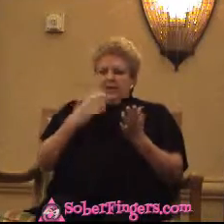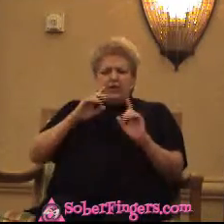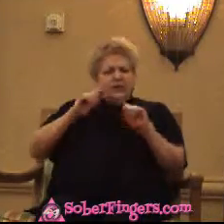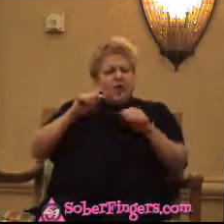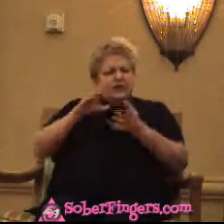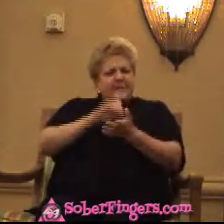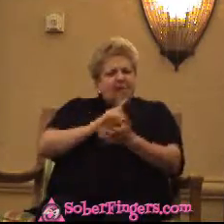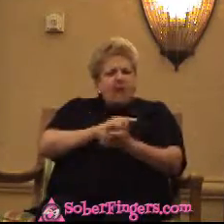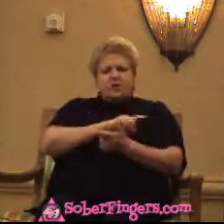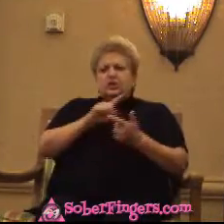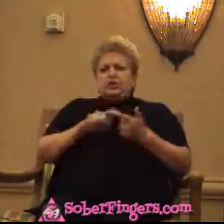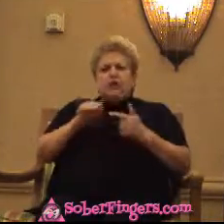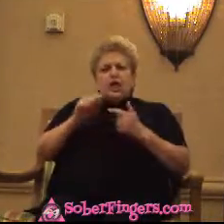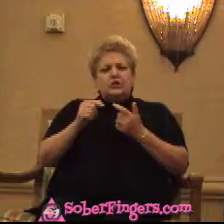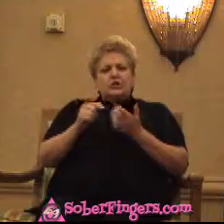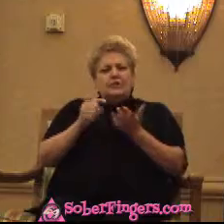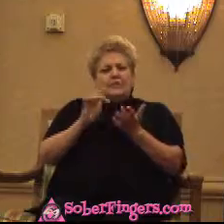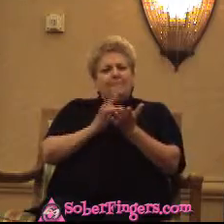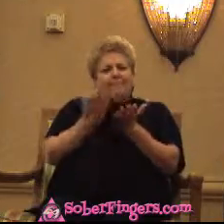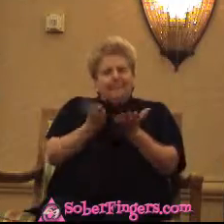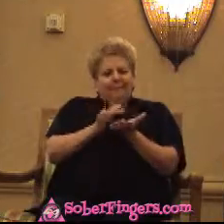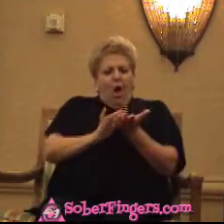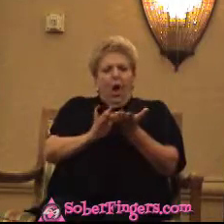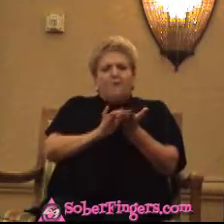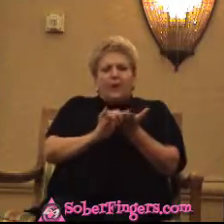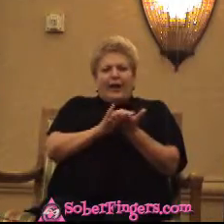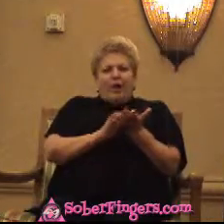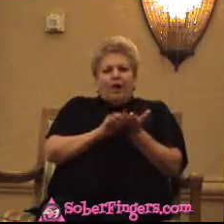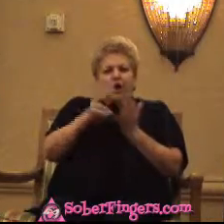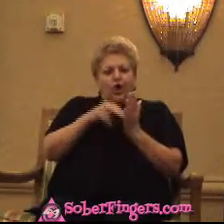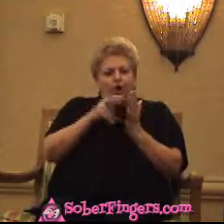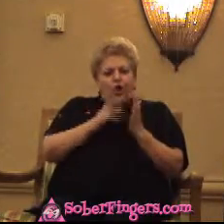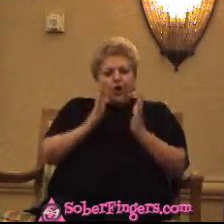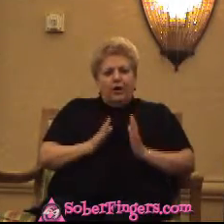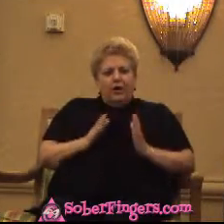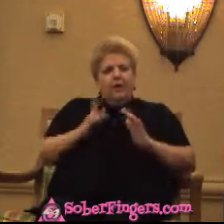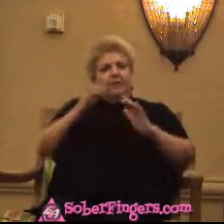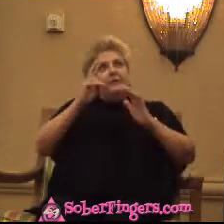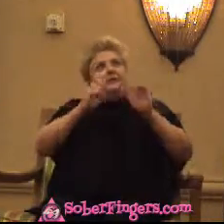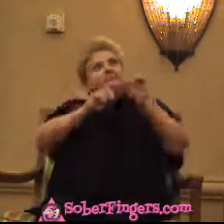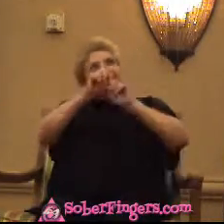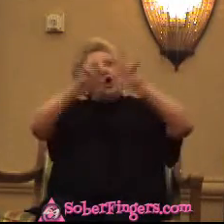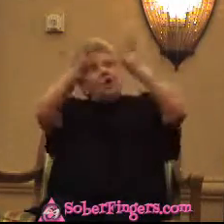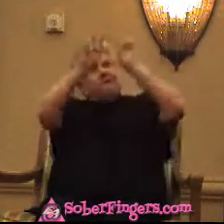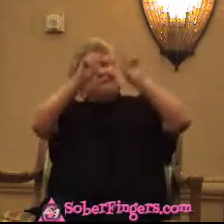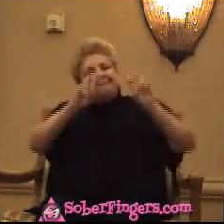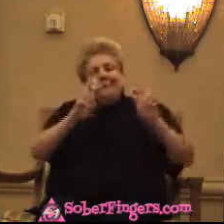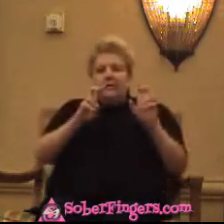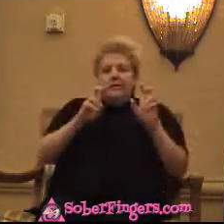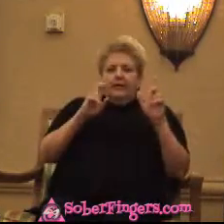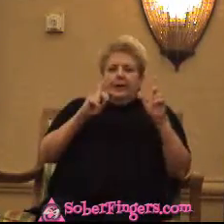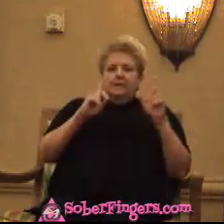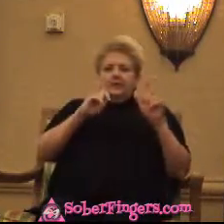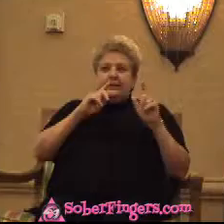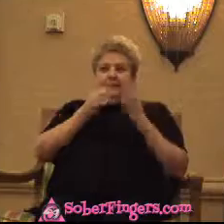the palm reader, she'd been to the astrologist, she bought a sexy outfit from Frederick to Hollywood to keep me home, you